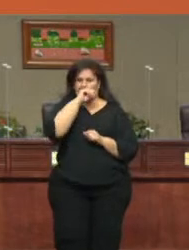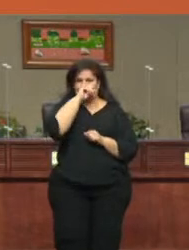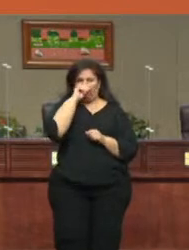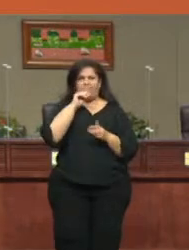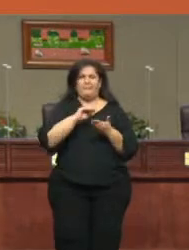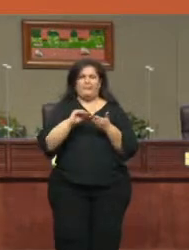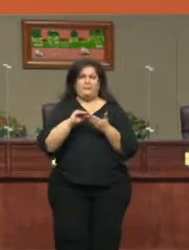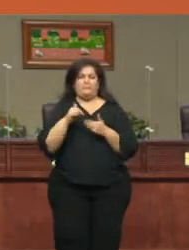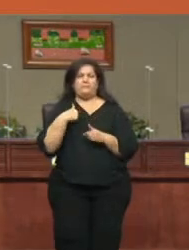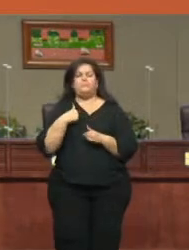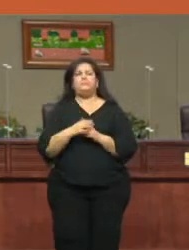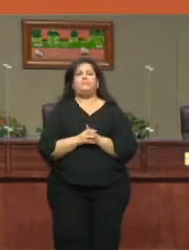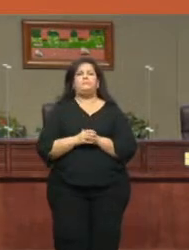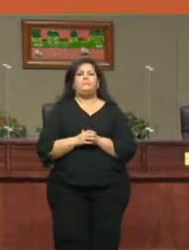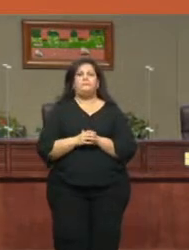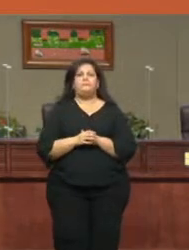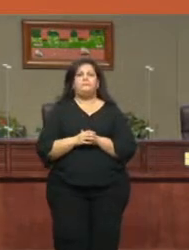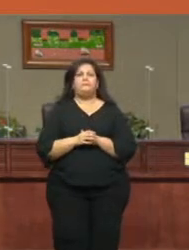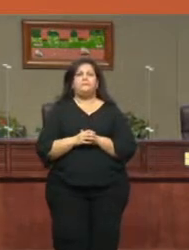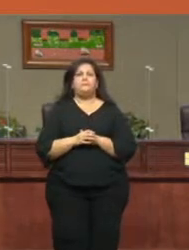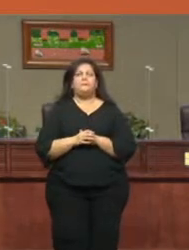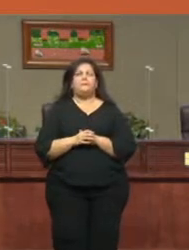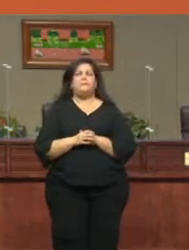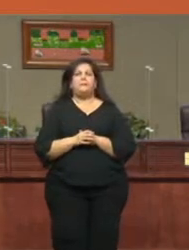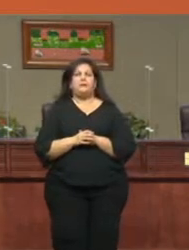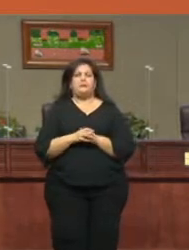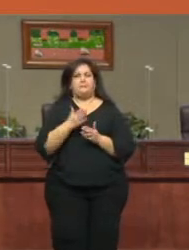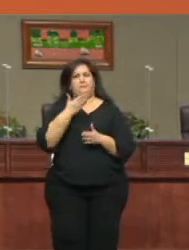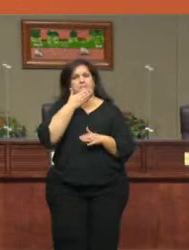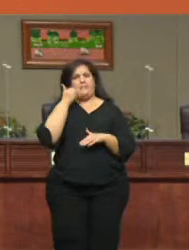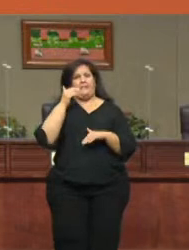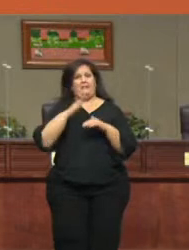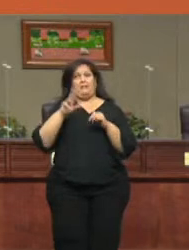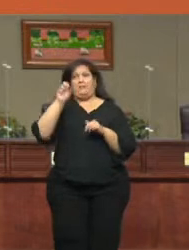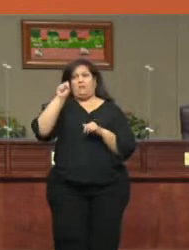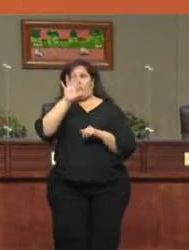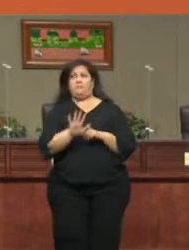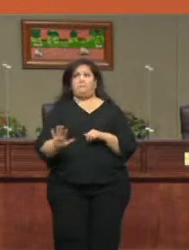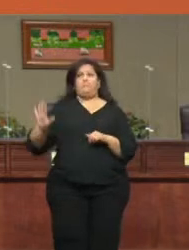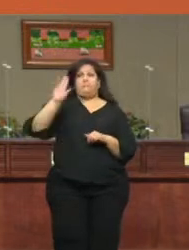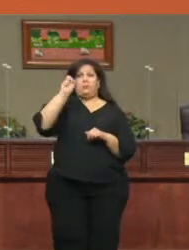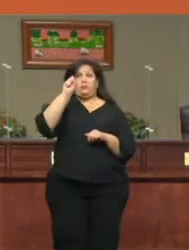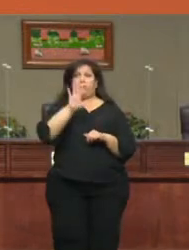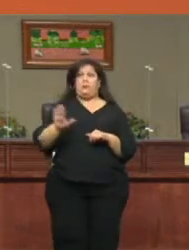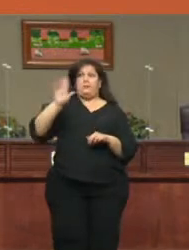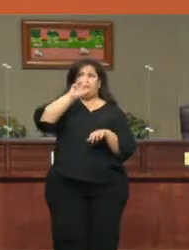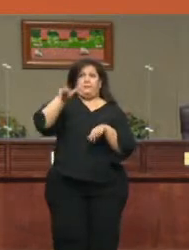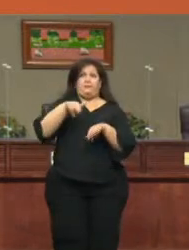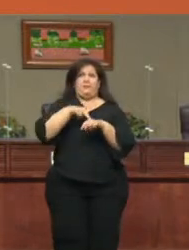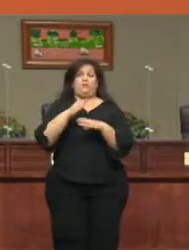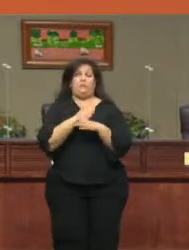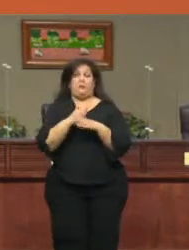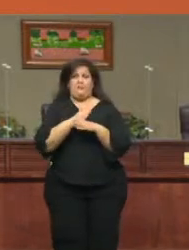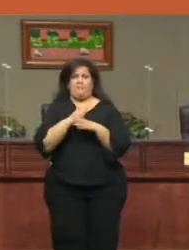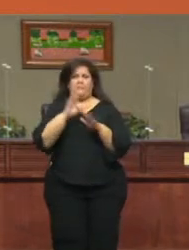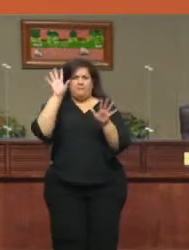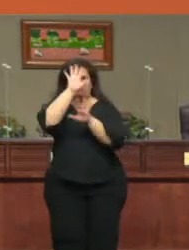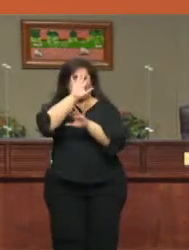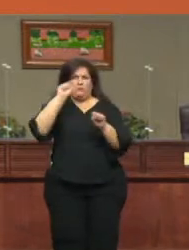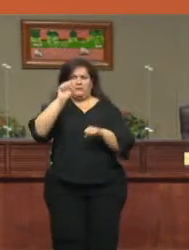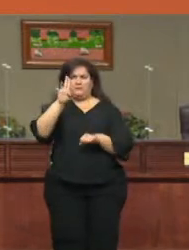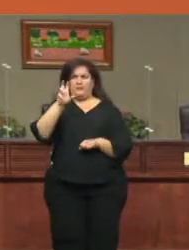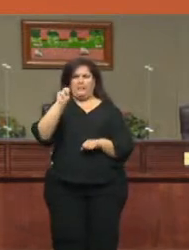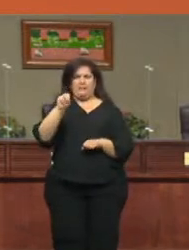Sorry about that. That is slightly better than the national average. President Biden announced